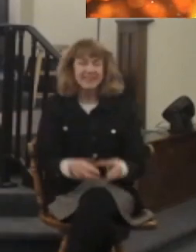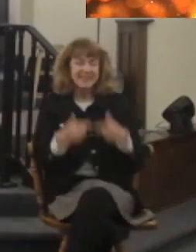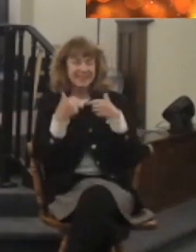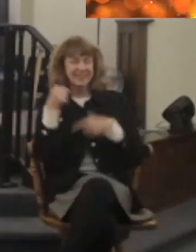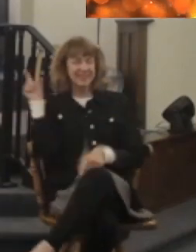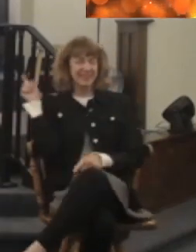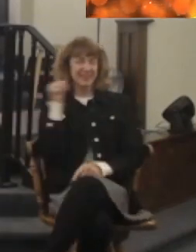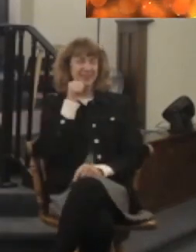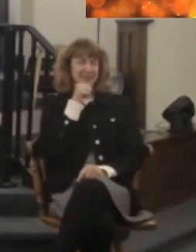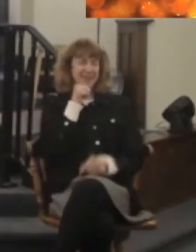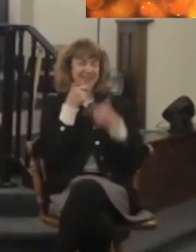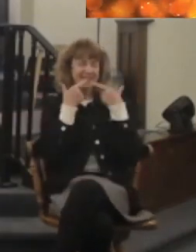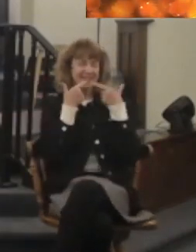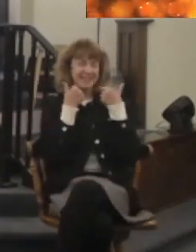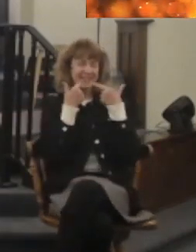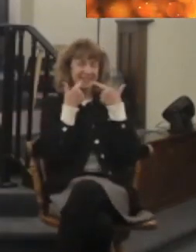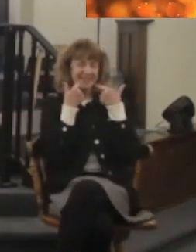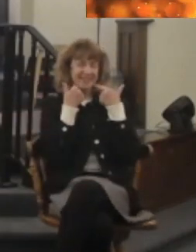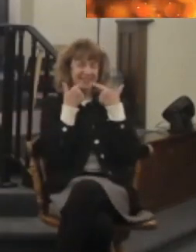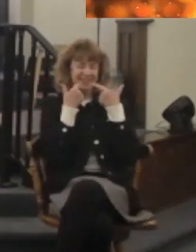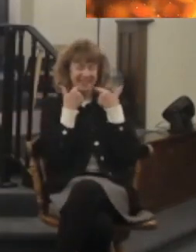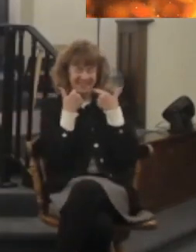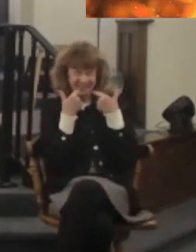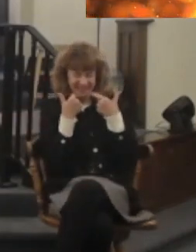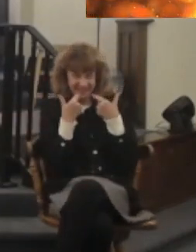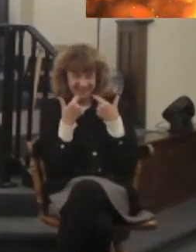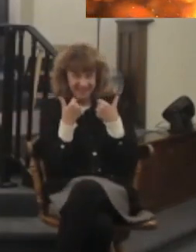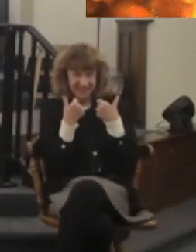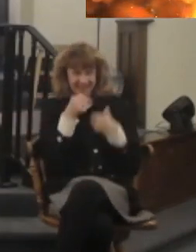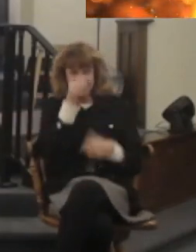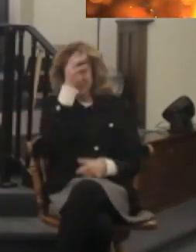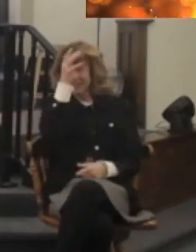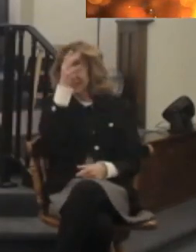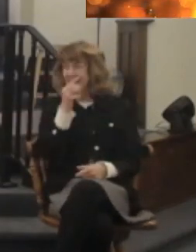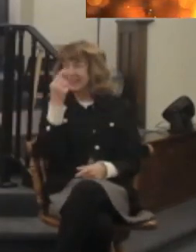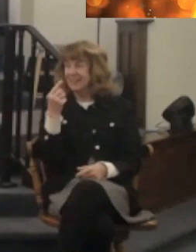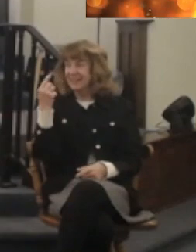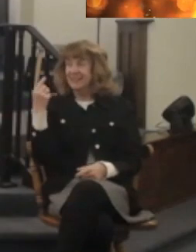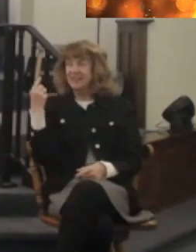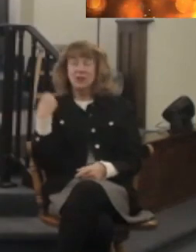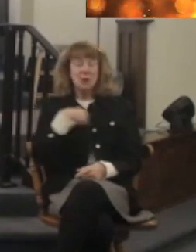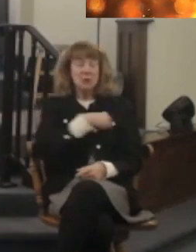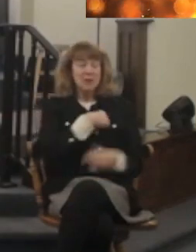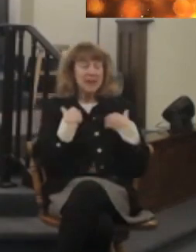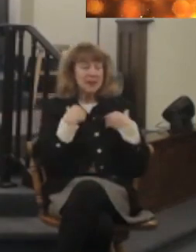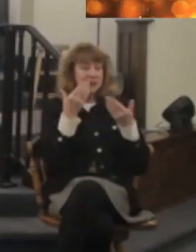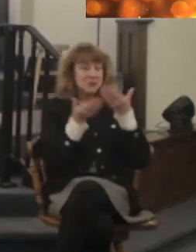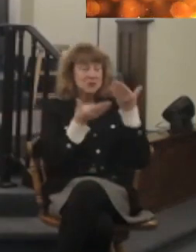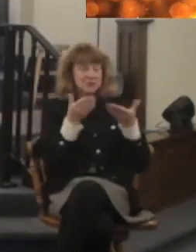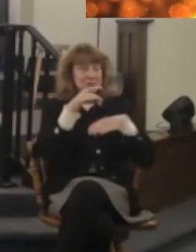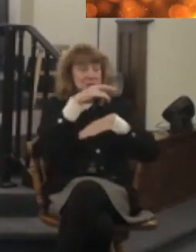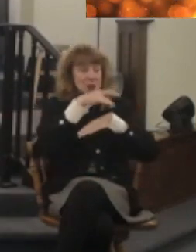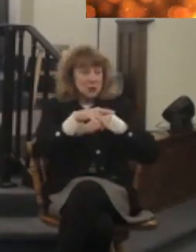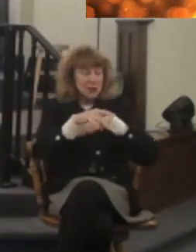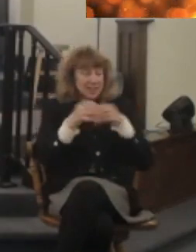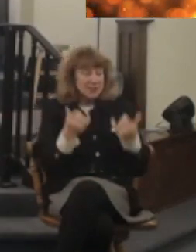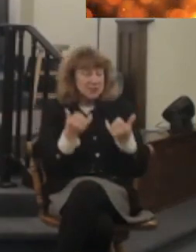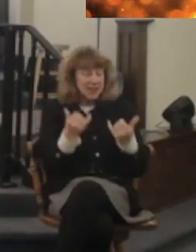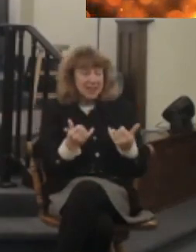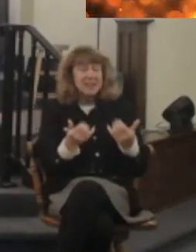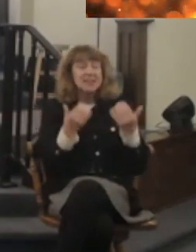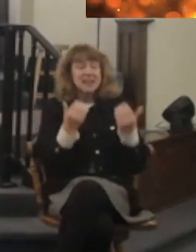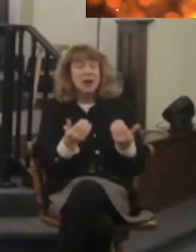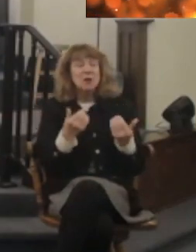As you can see, we did things a little different this morning. We had our sermon bright and early, so now we get to